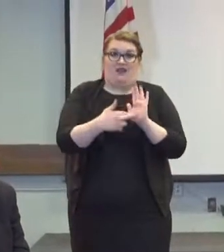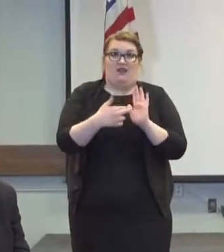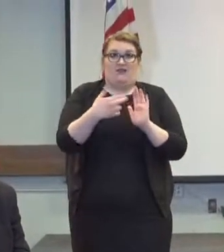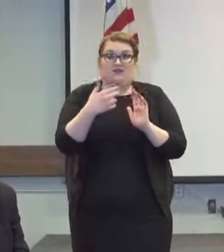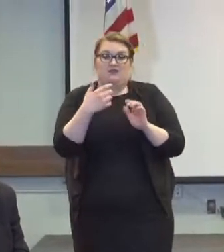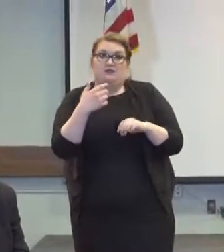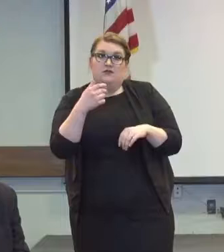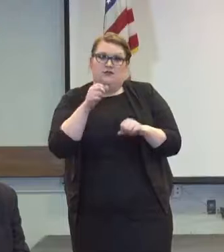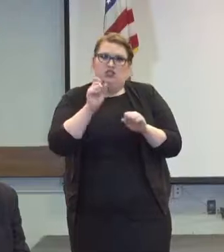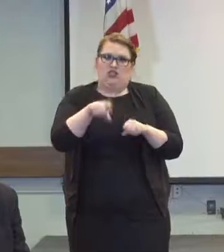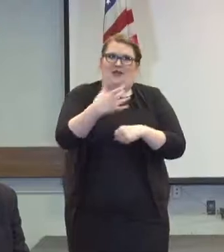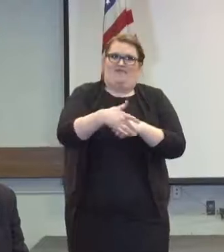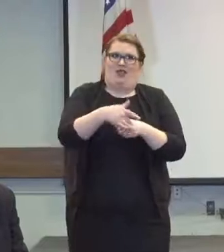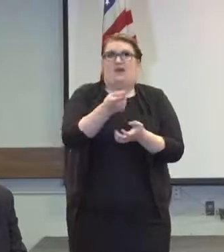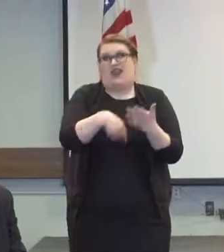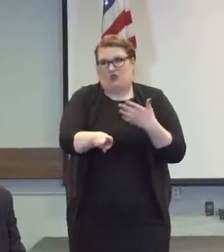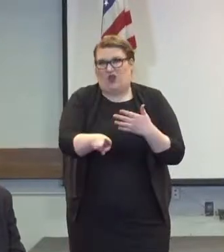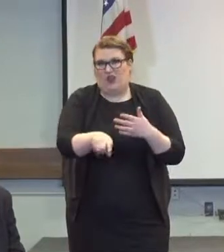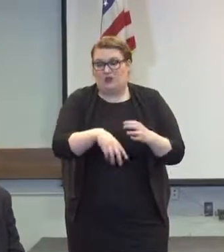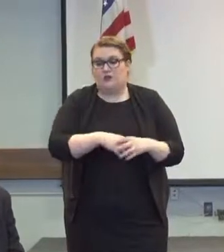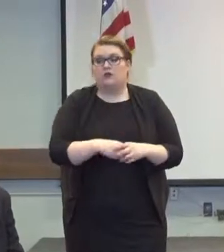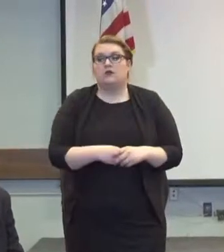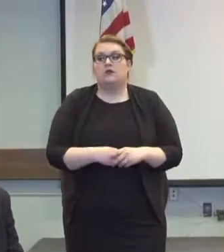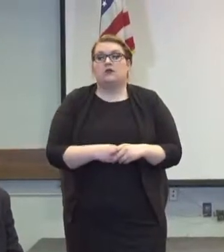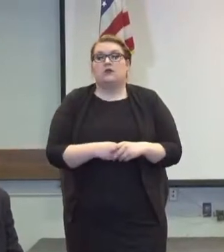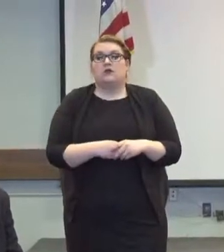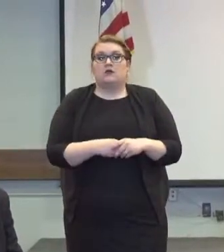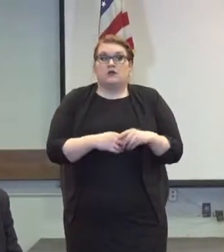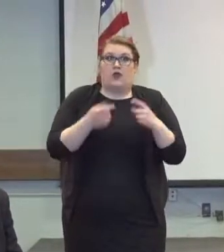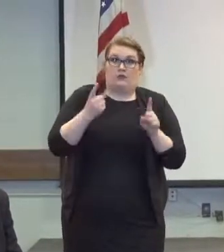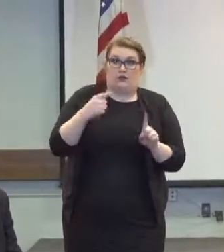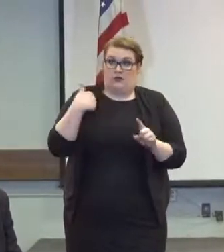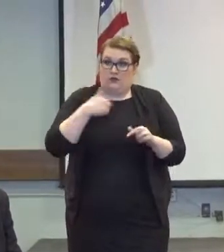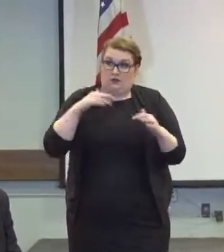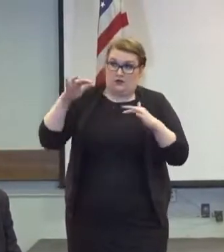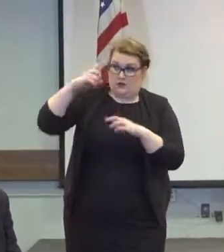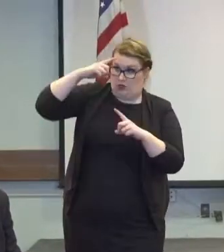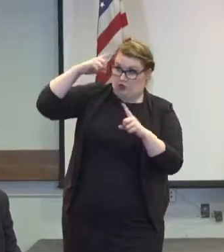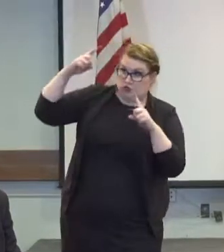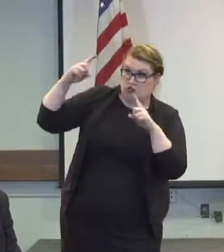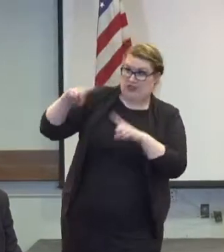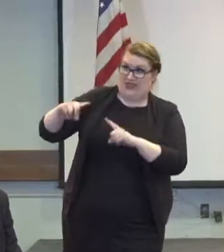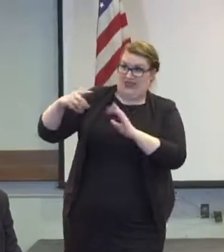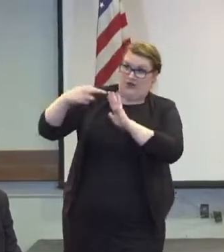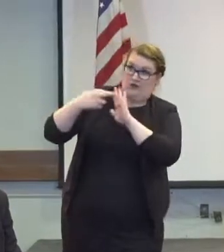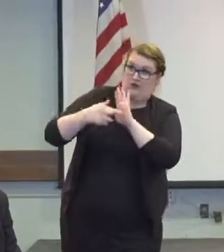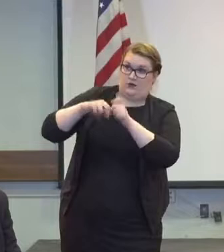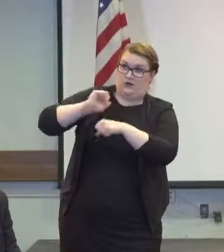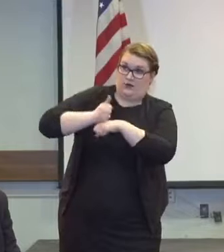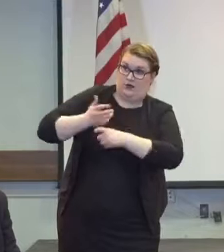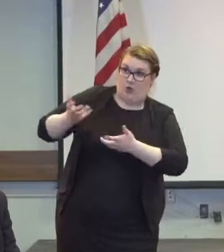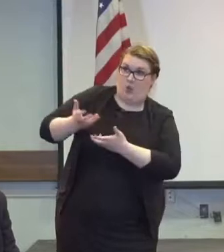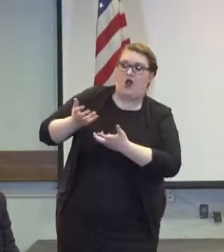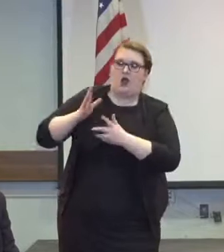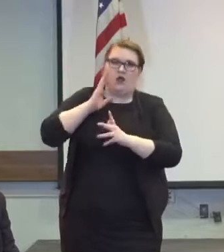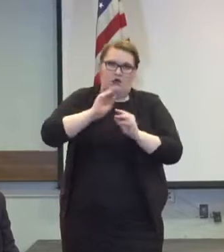and shortly, as soon as we've got a common agreement on what those guidelines should be, then the program will get set up